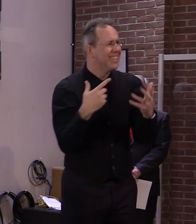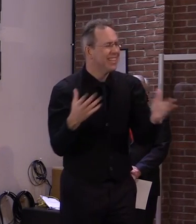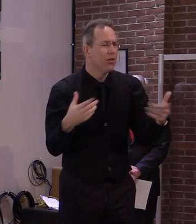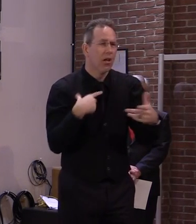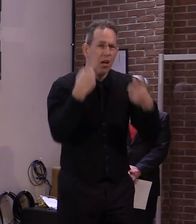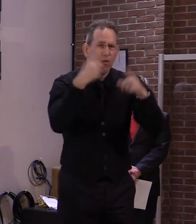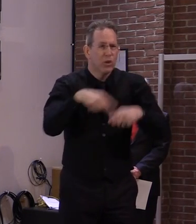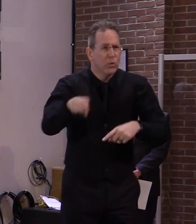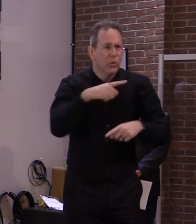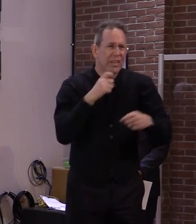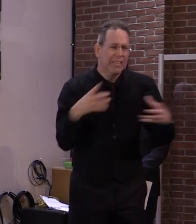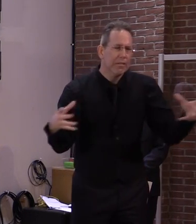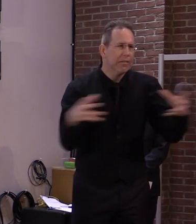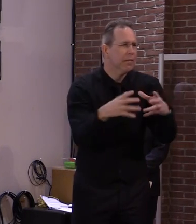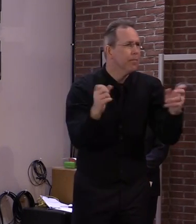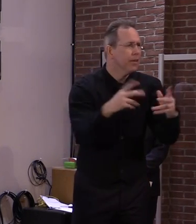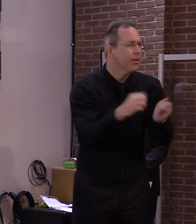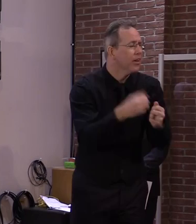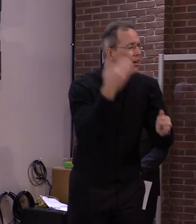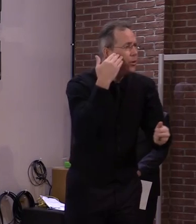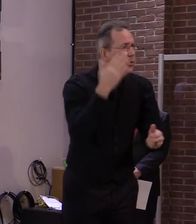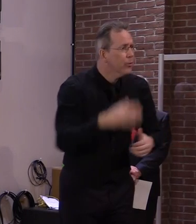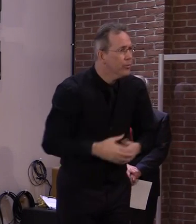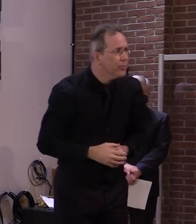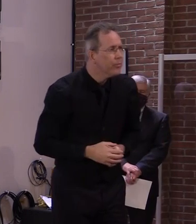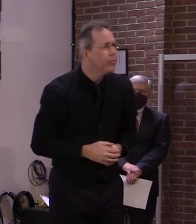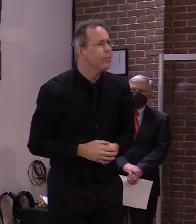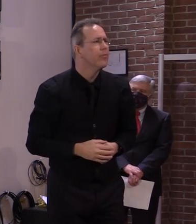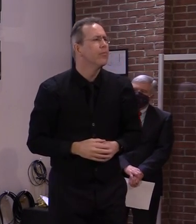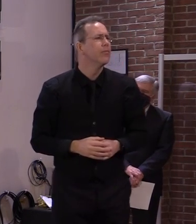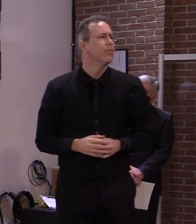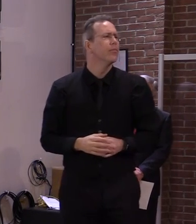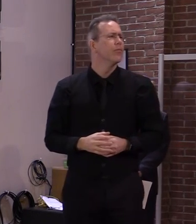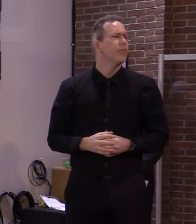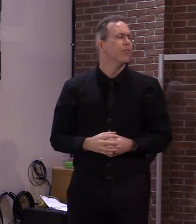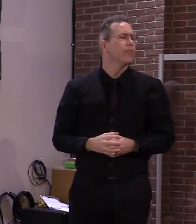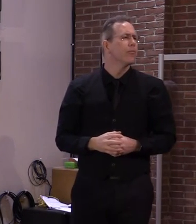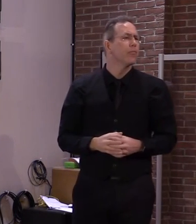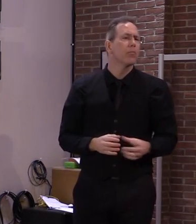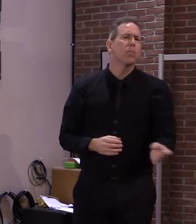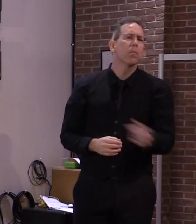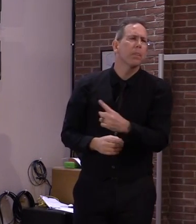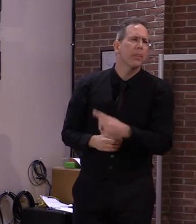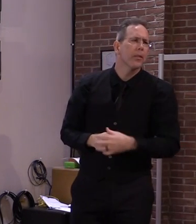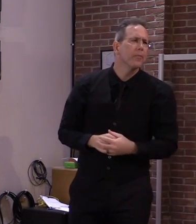been open now for a couple of weeks, I think, on the sports situation. Where are we at?